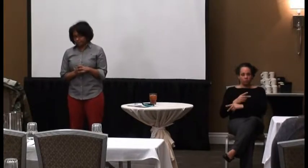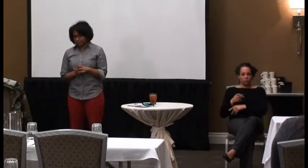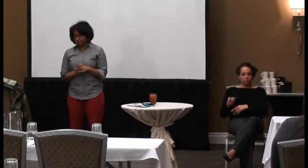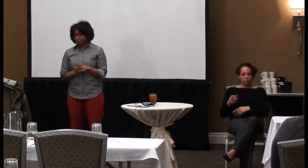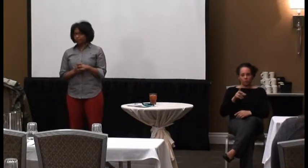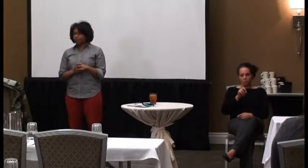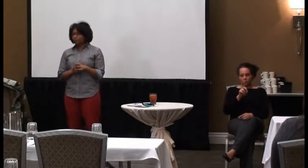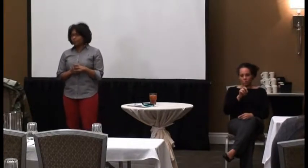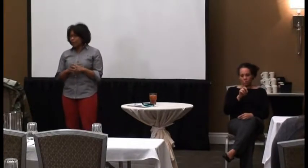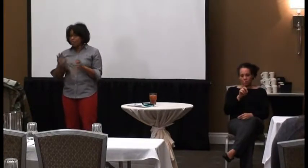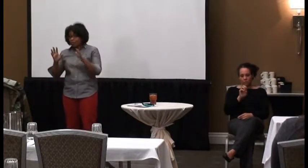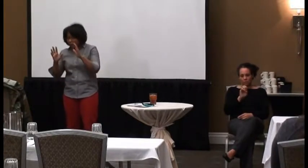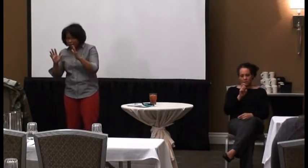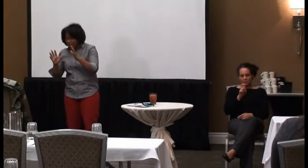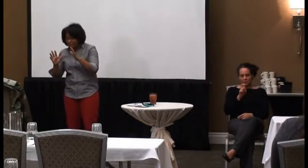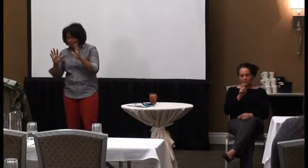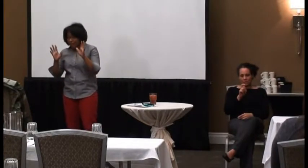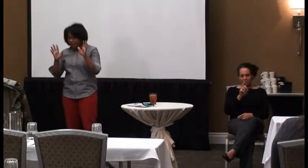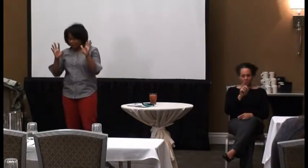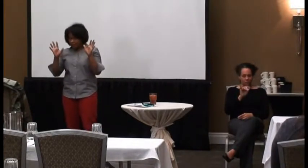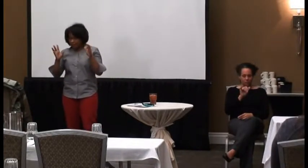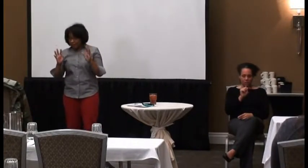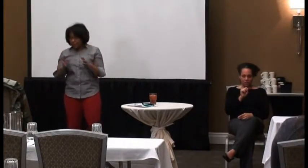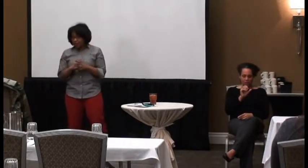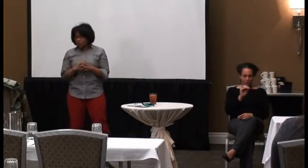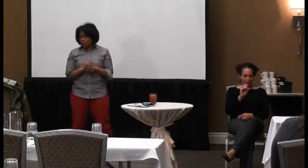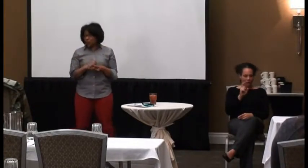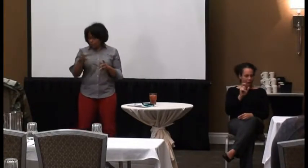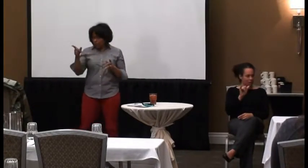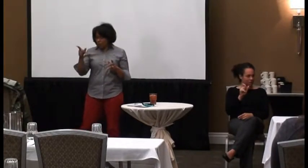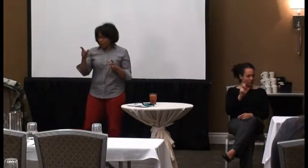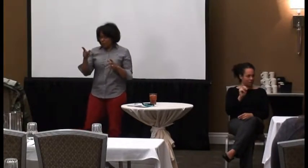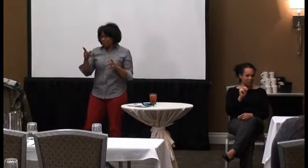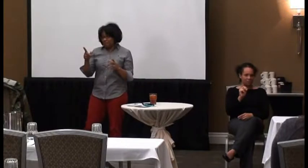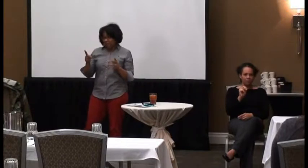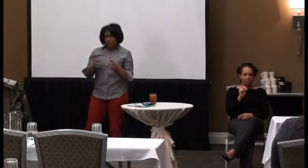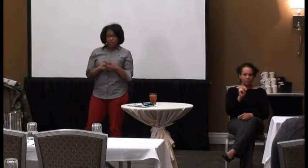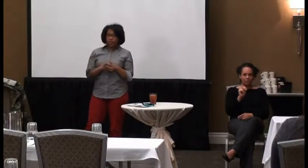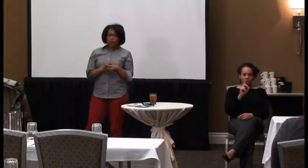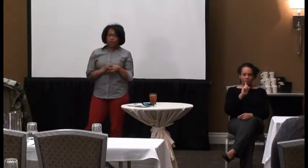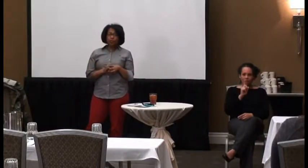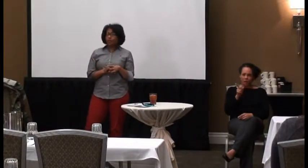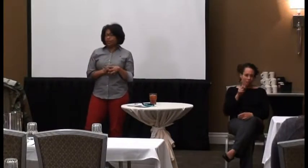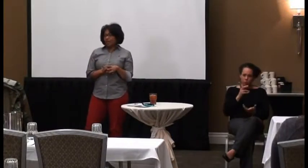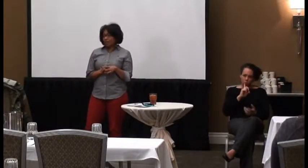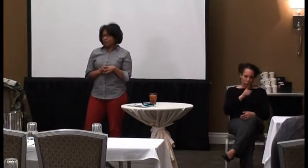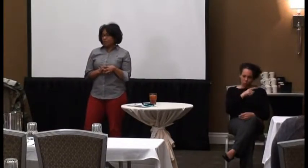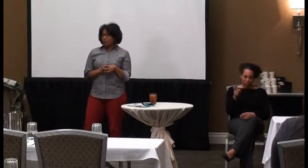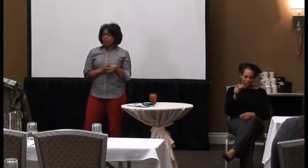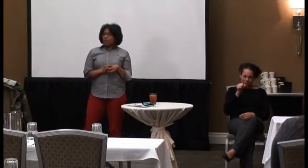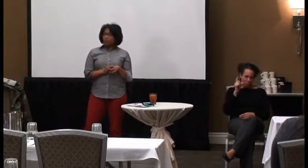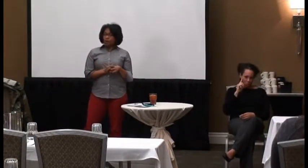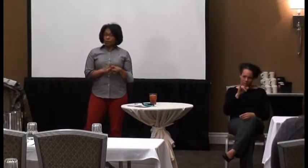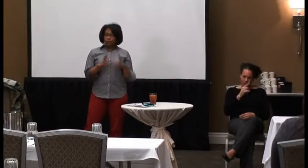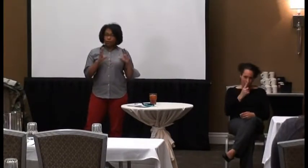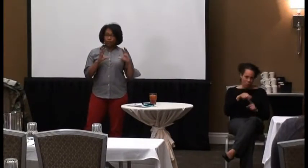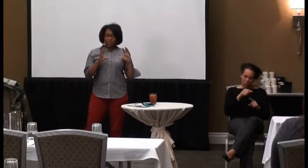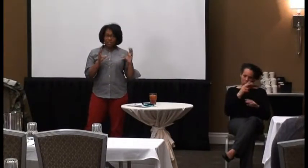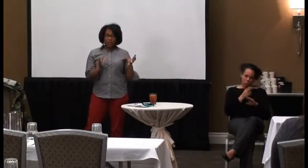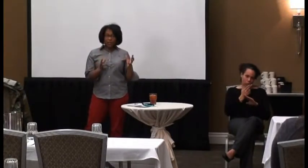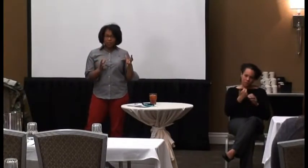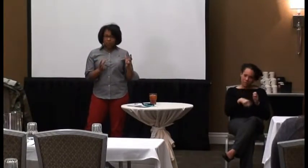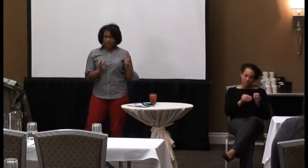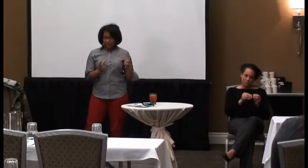Disoxin. But you probably haven't heard of that because we don't, have you heard of that one? Yeah. So we don't use that anymore. So